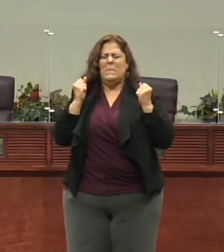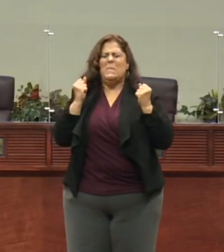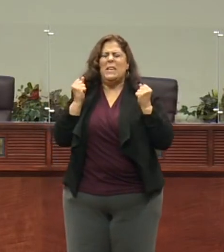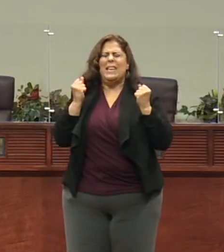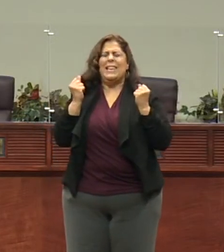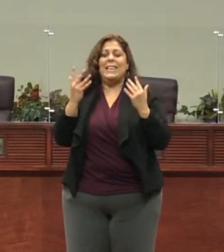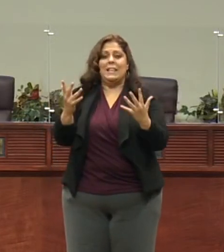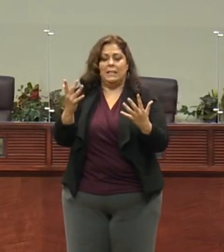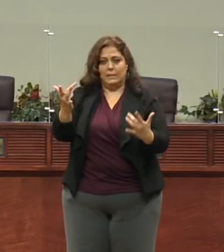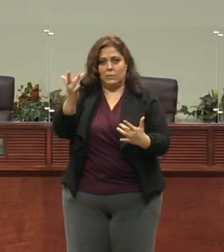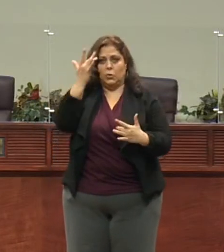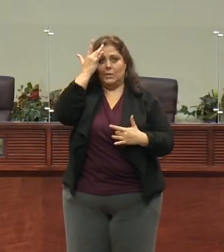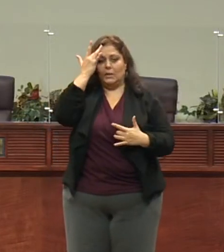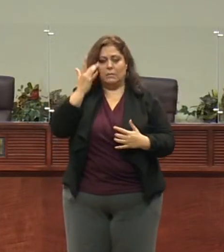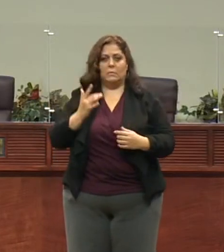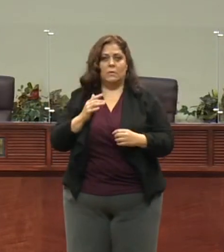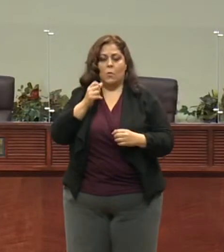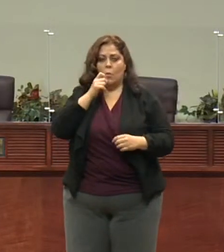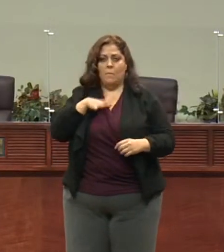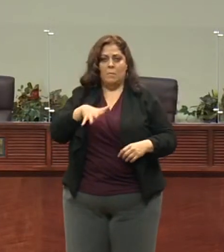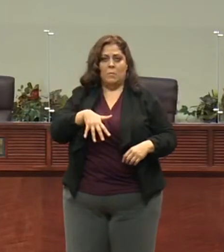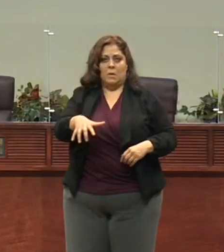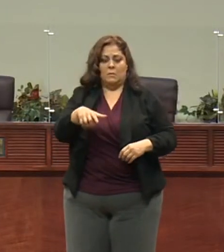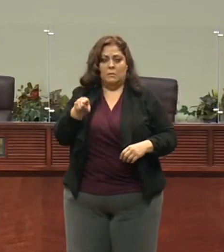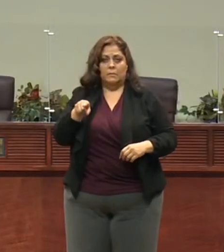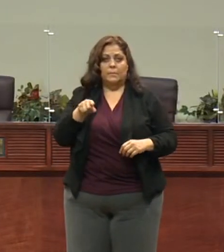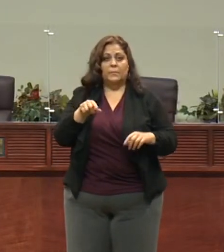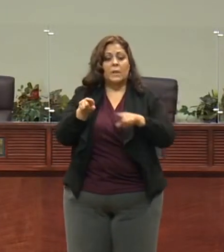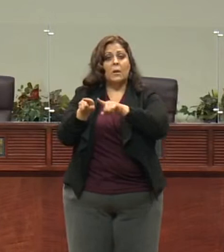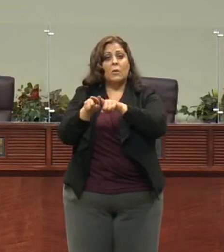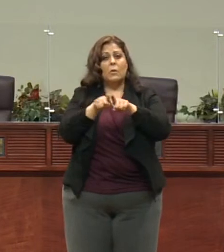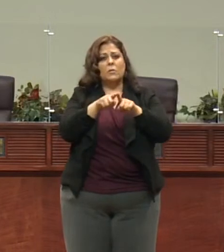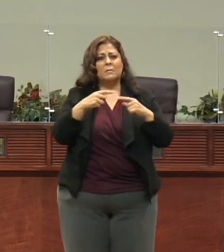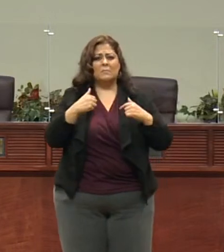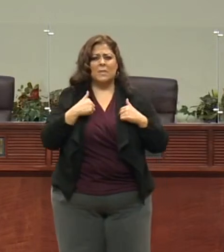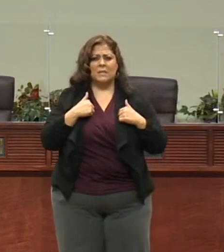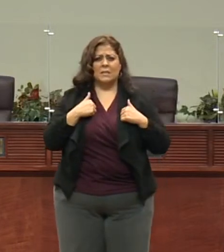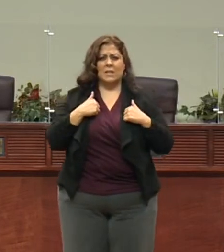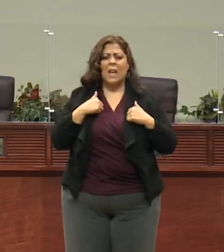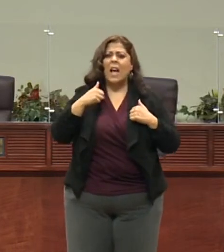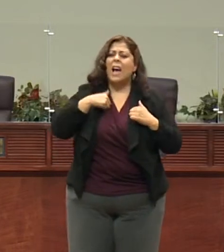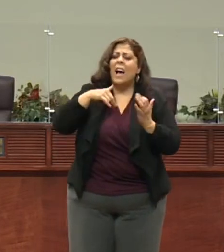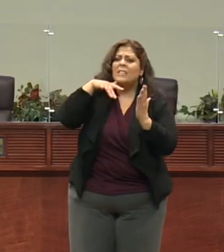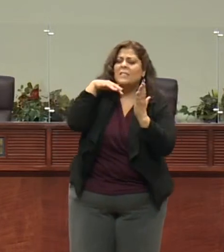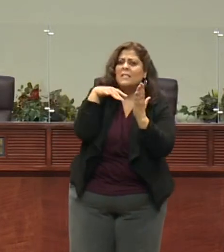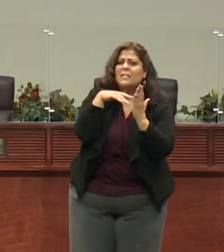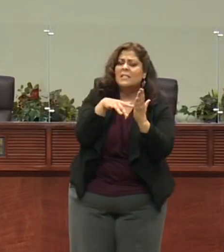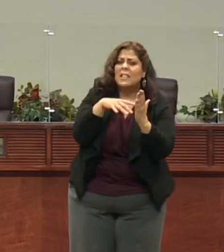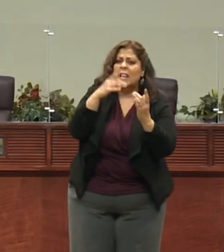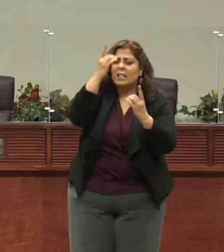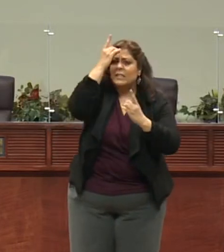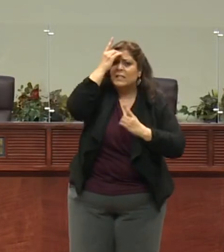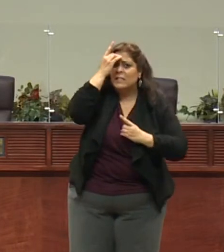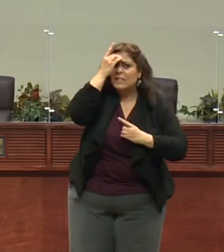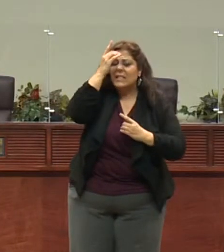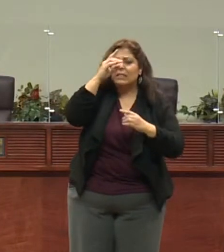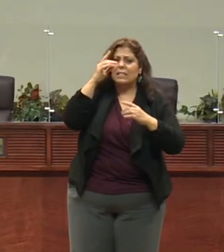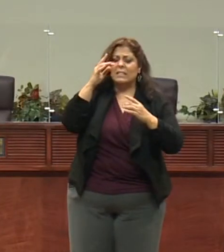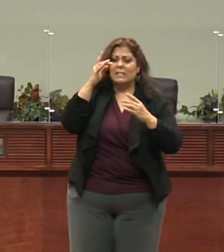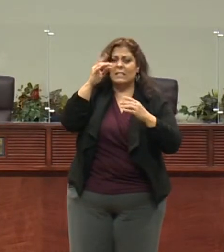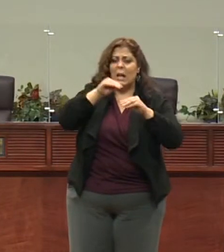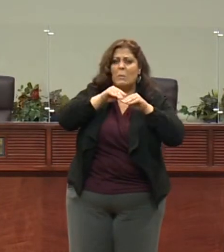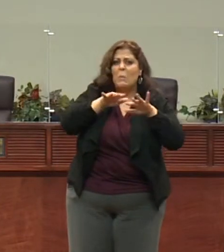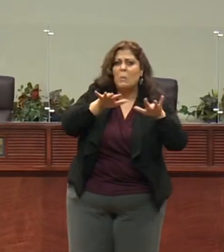And the last thing that I want to say is at a personal level, as an infectious diseases doctor, clearly the vaccine